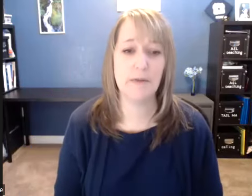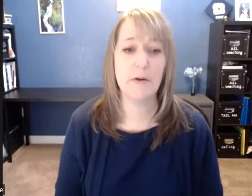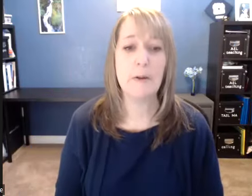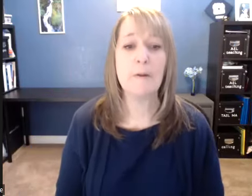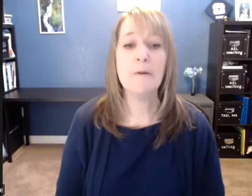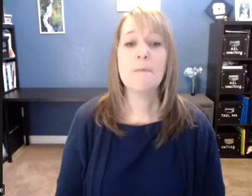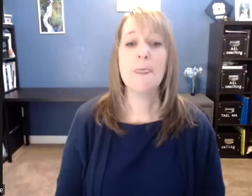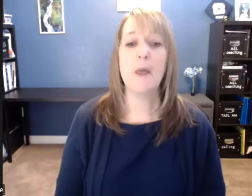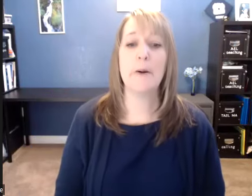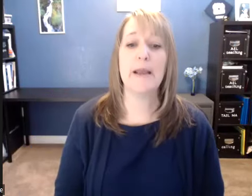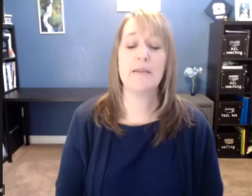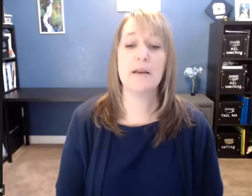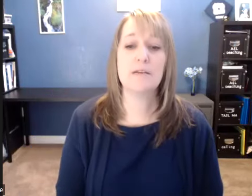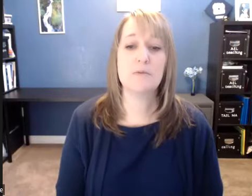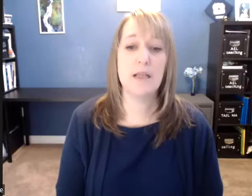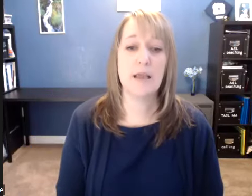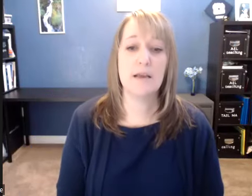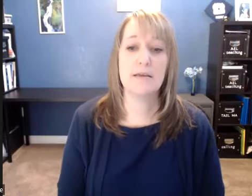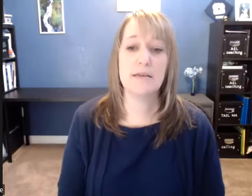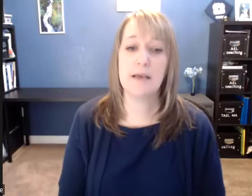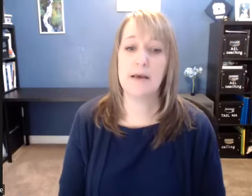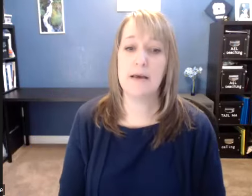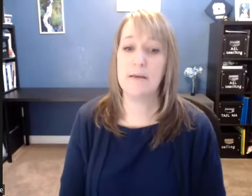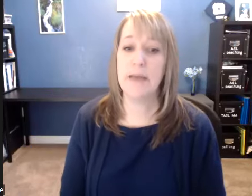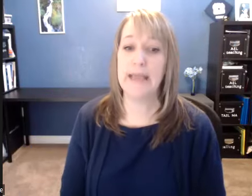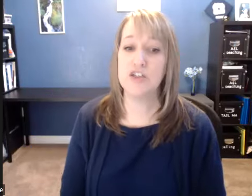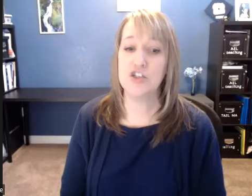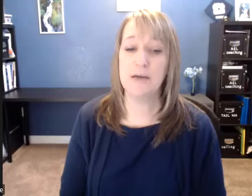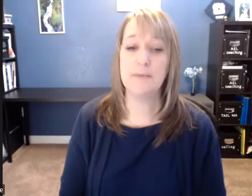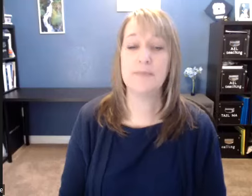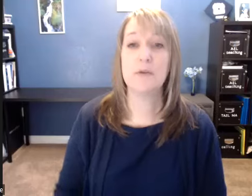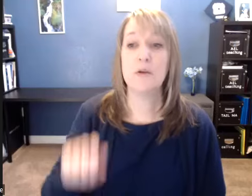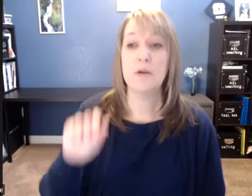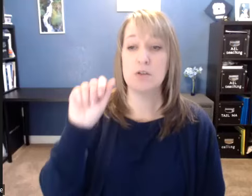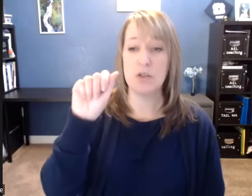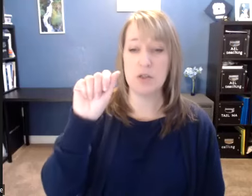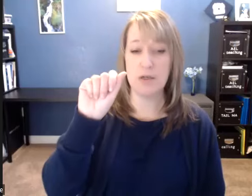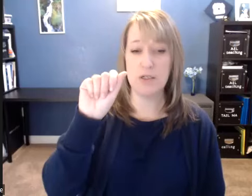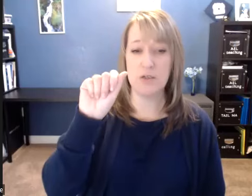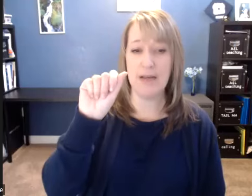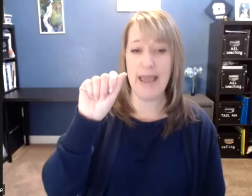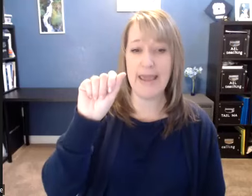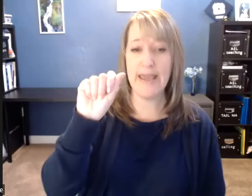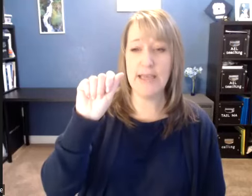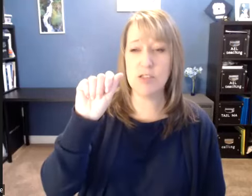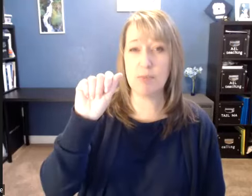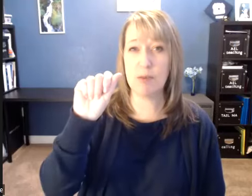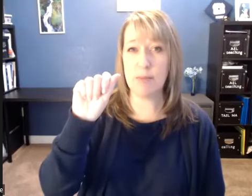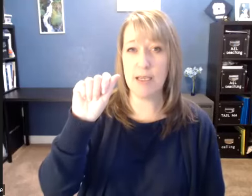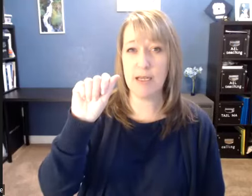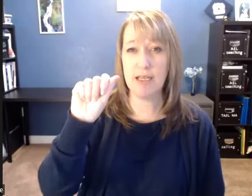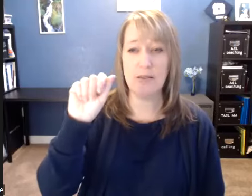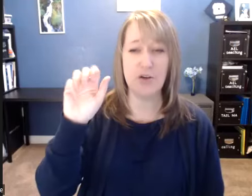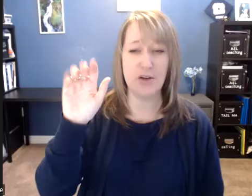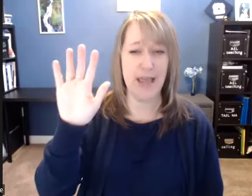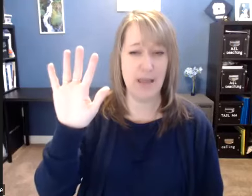whatever. All right, the next one is Asia. So you want to do an A hand shape at the beginning, then you're going to end